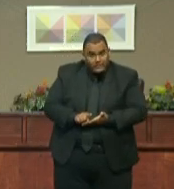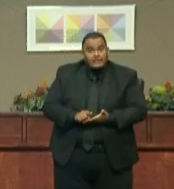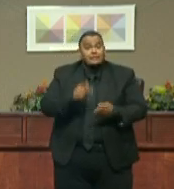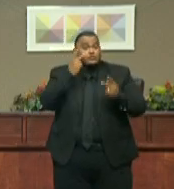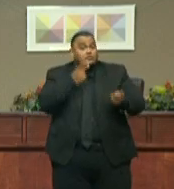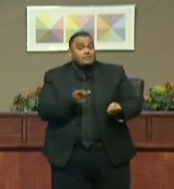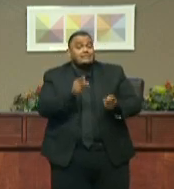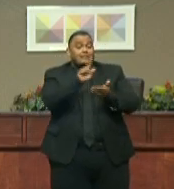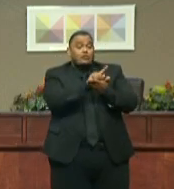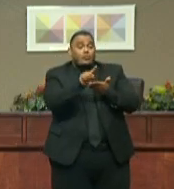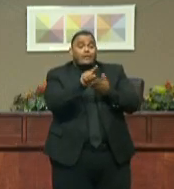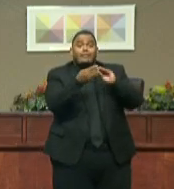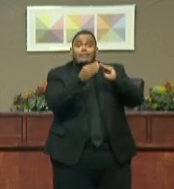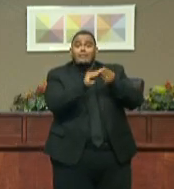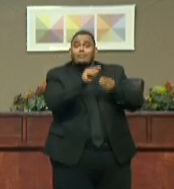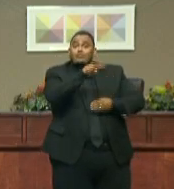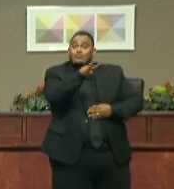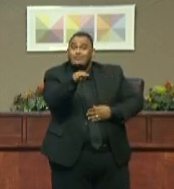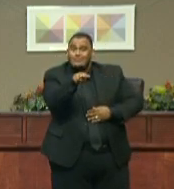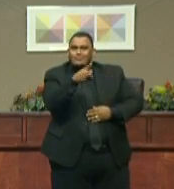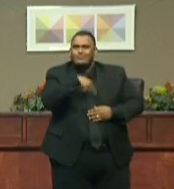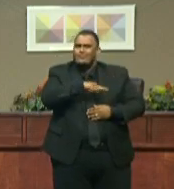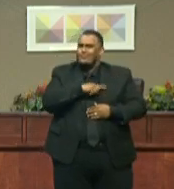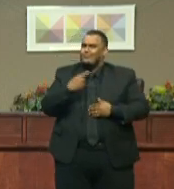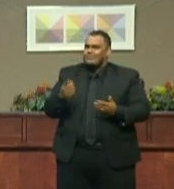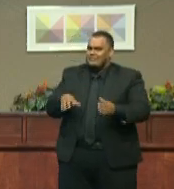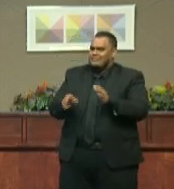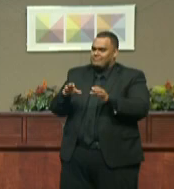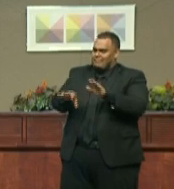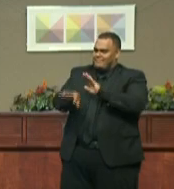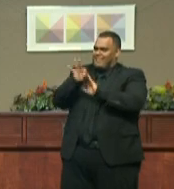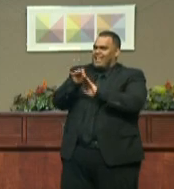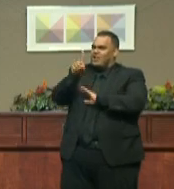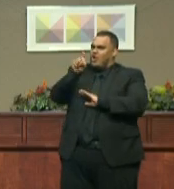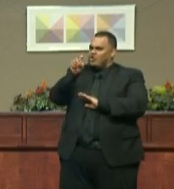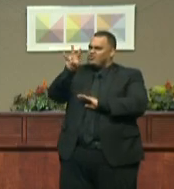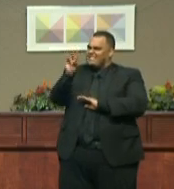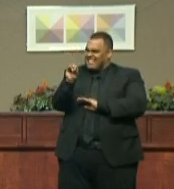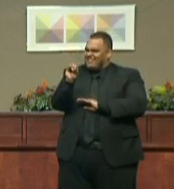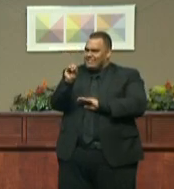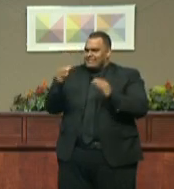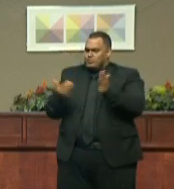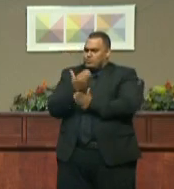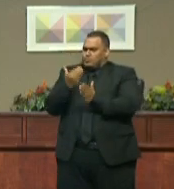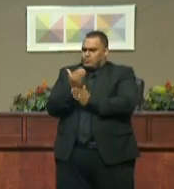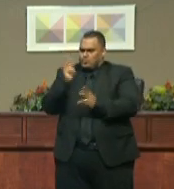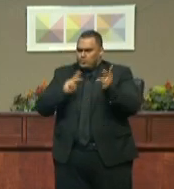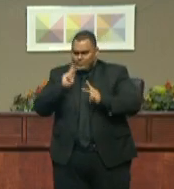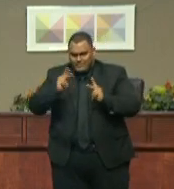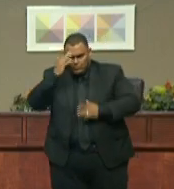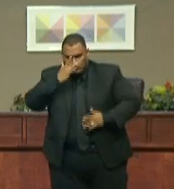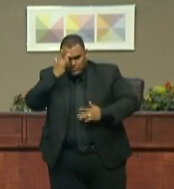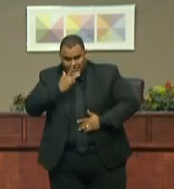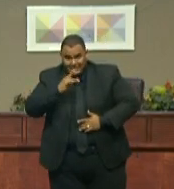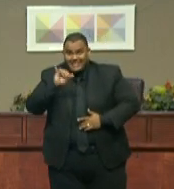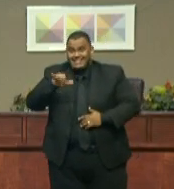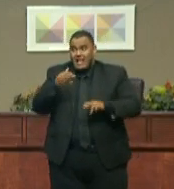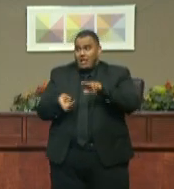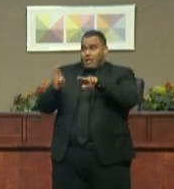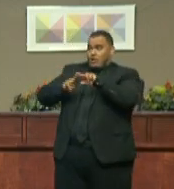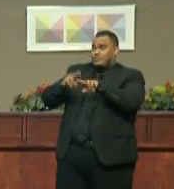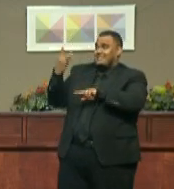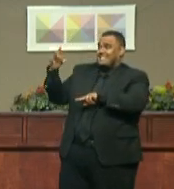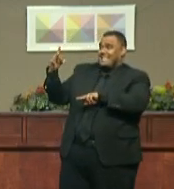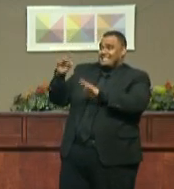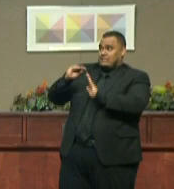have 170 new cases, which was an increase of about 18% with regard to the prior week. And then on